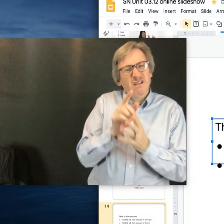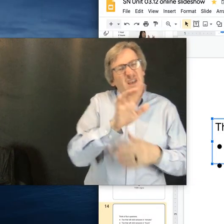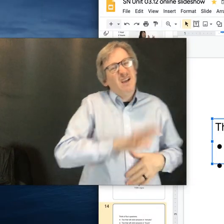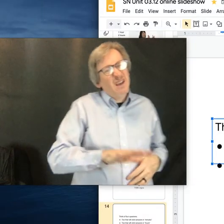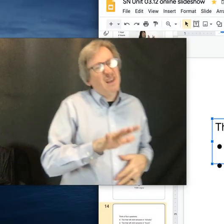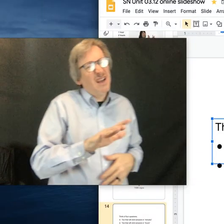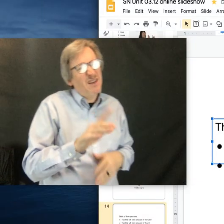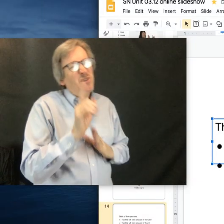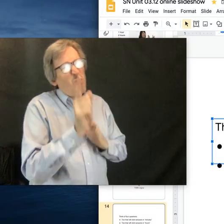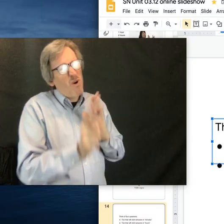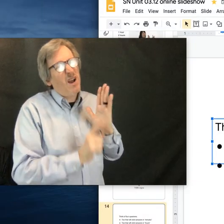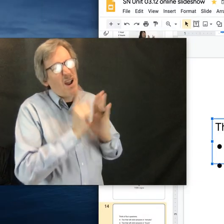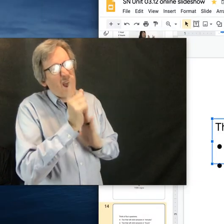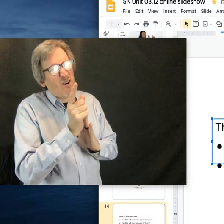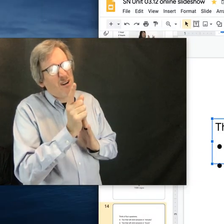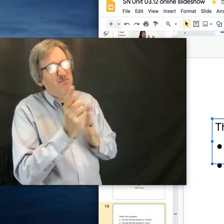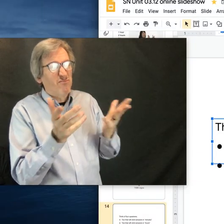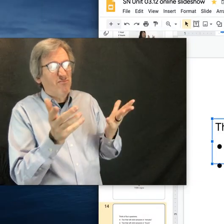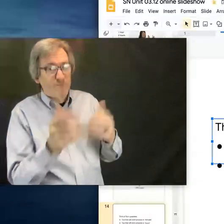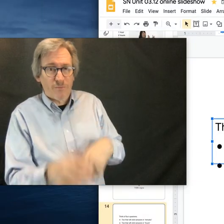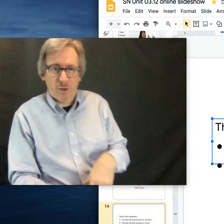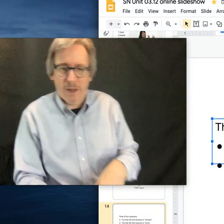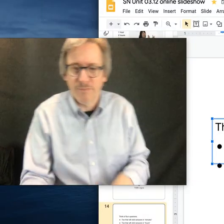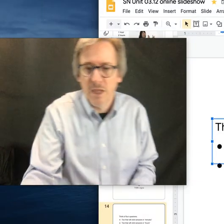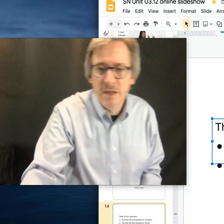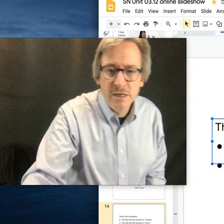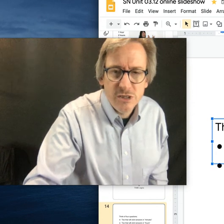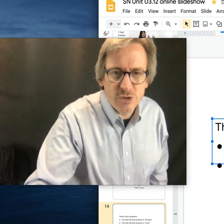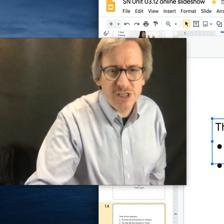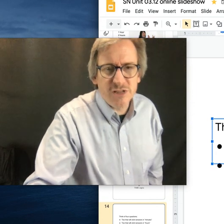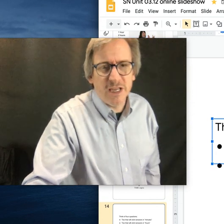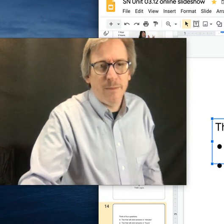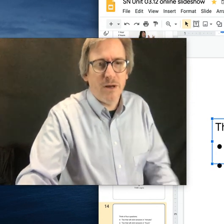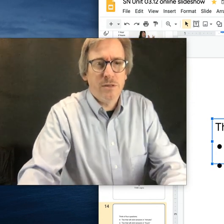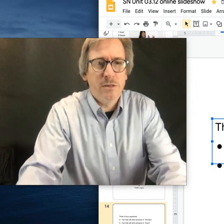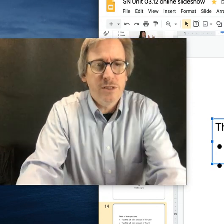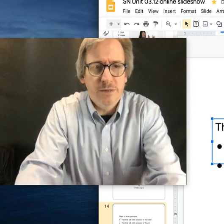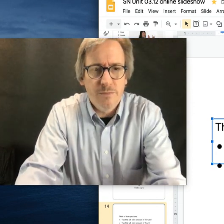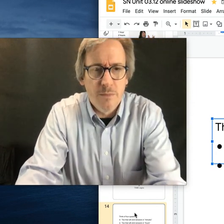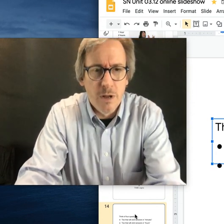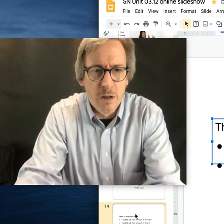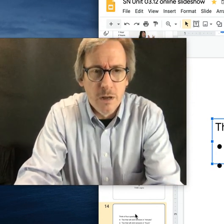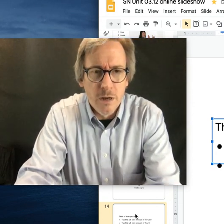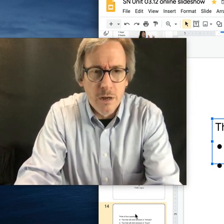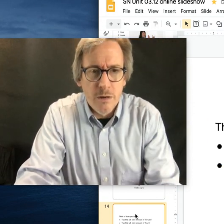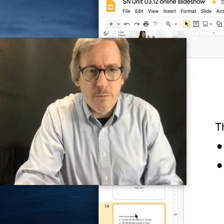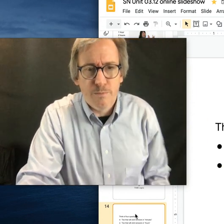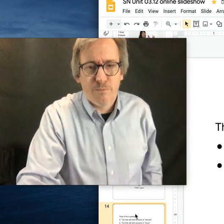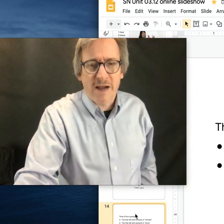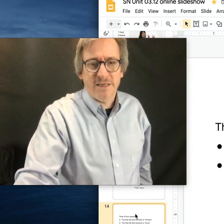hours? 1 hour. Okay. So just to think about some